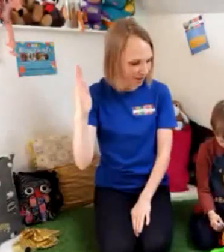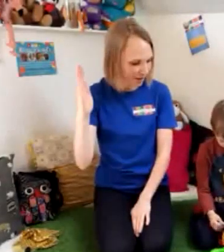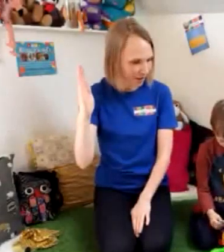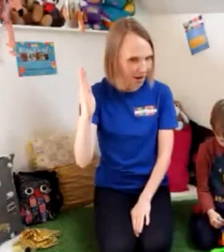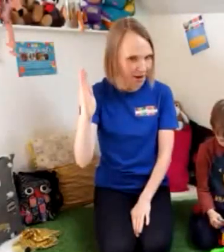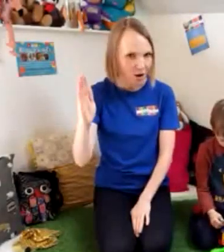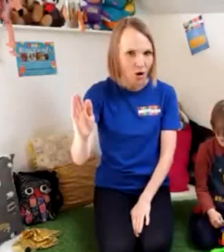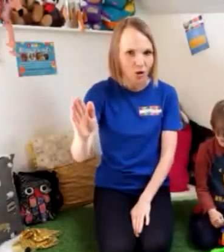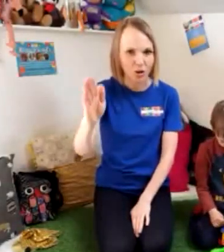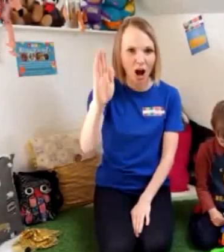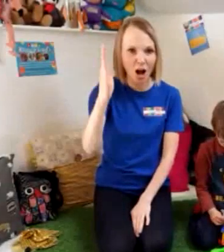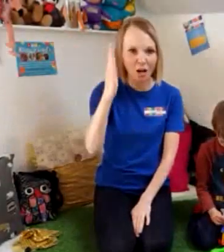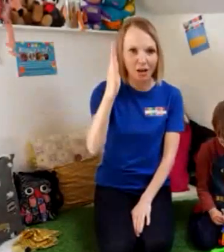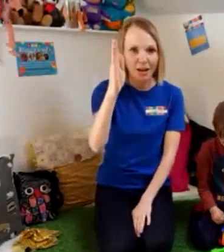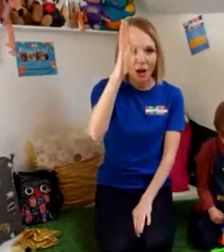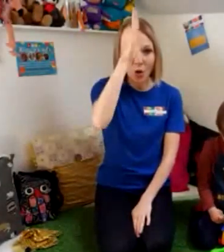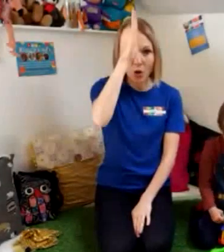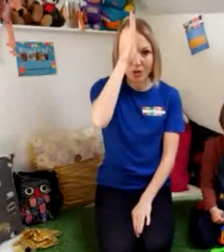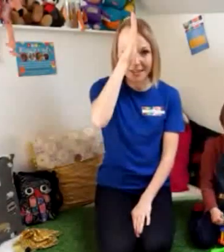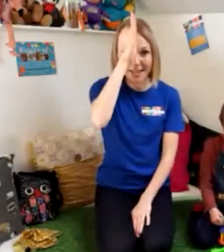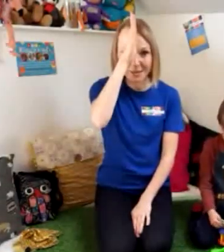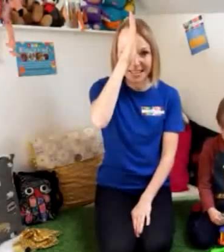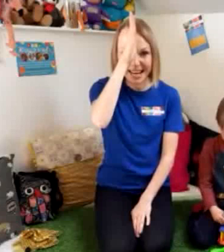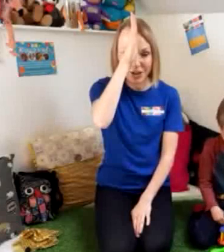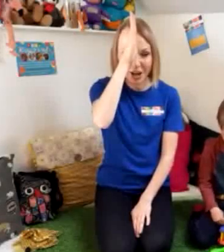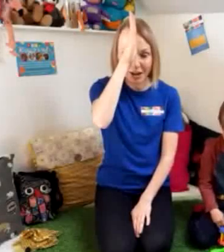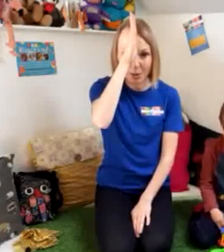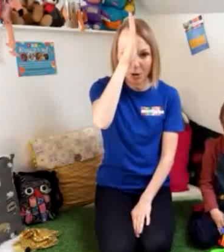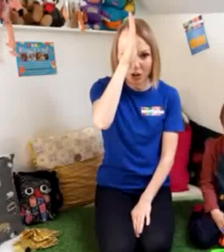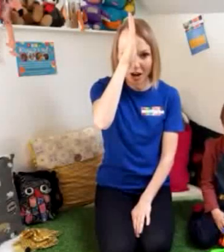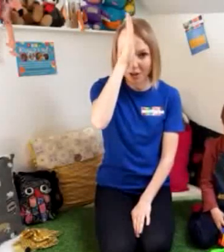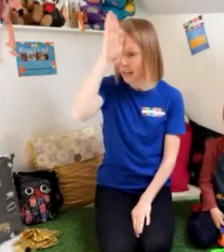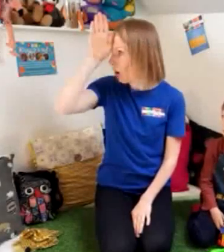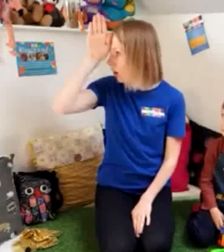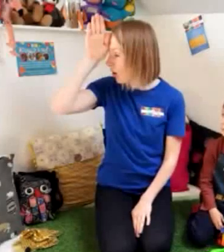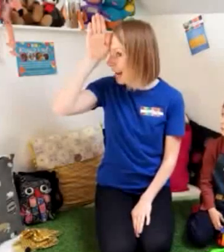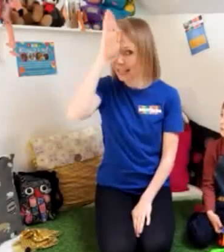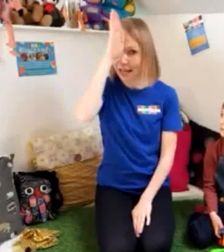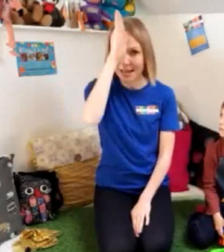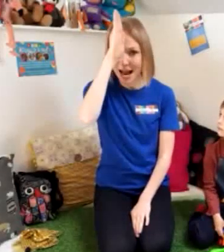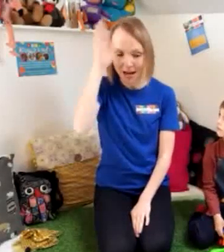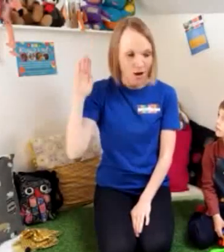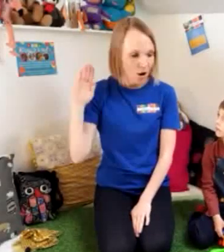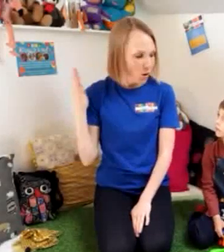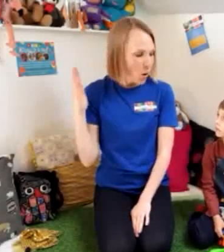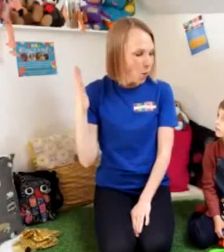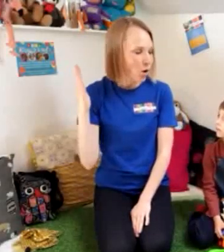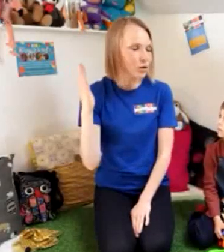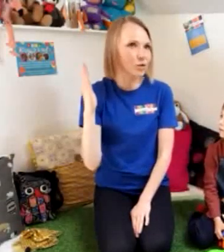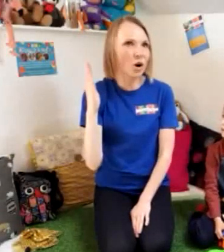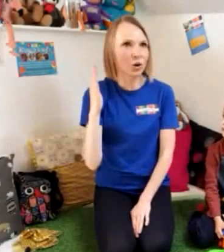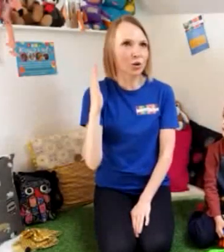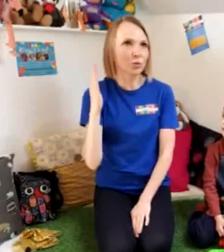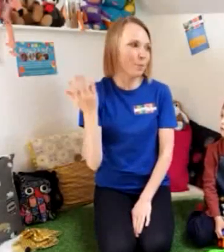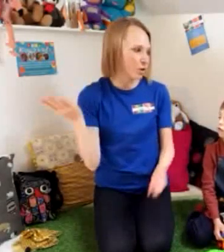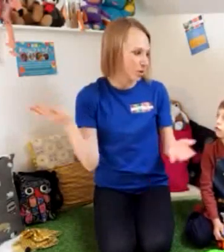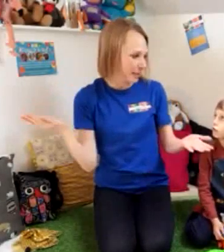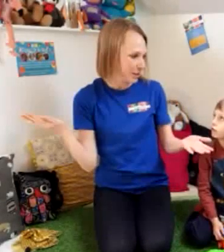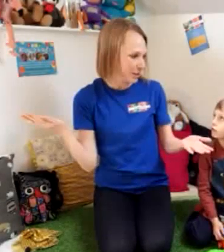da. Shark. Also the sign for danger. If you put a shark's fin on your head like that, what song could we possibly do about